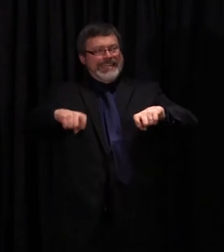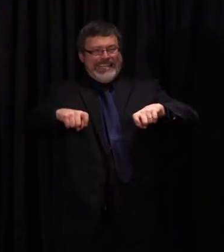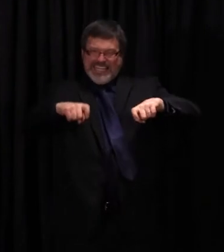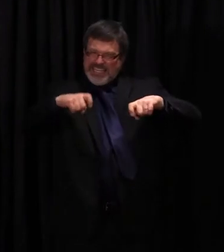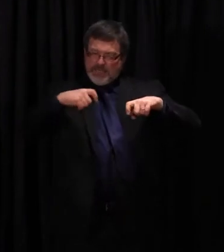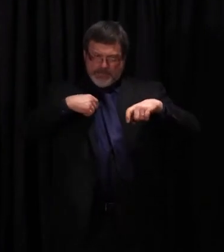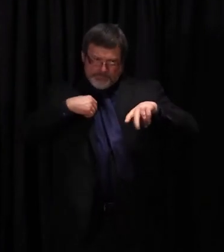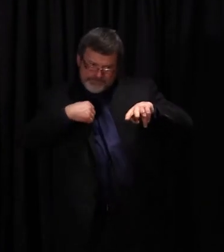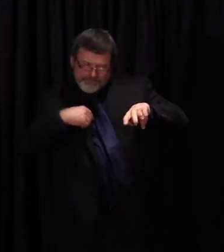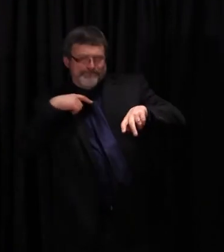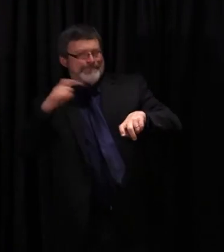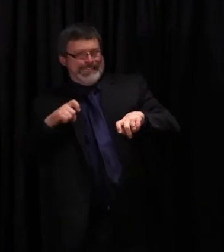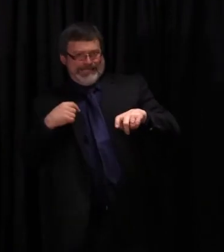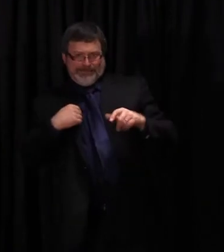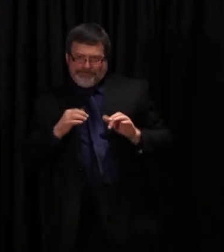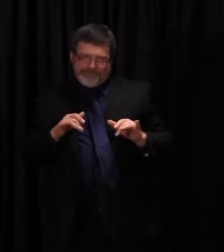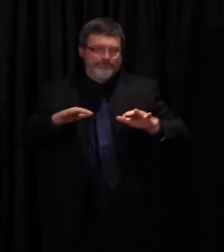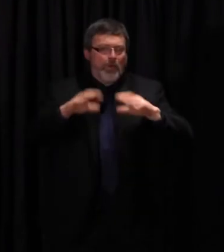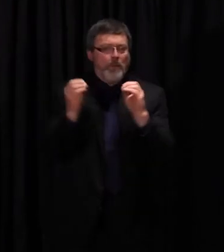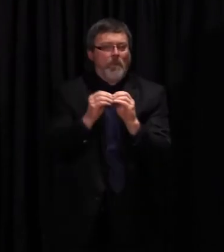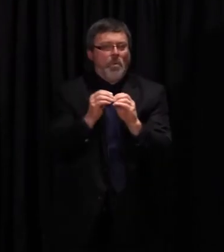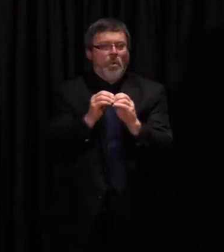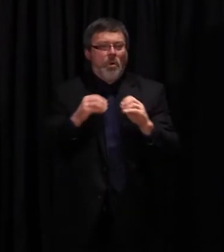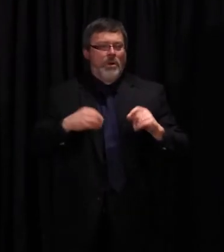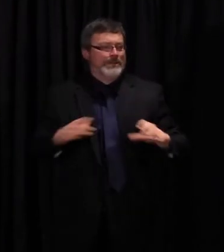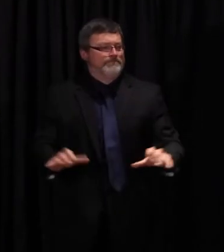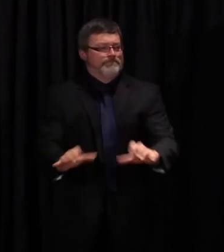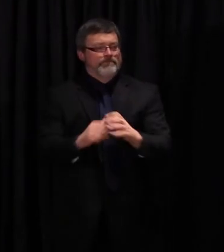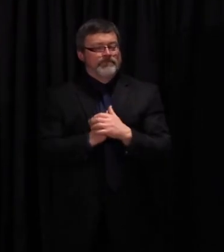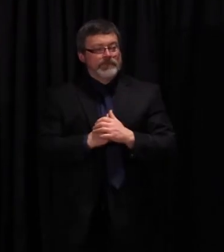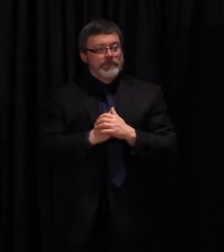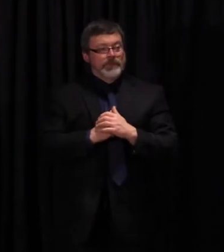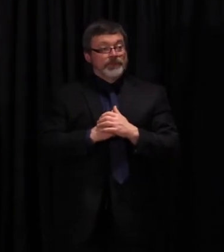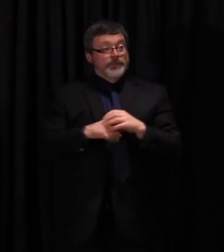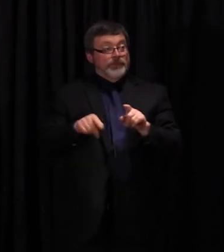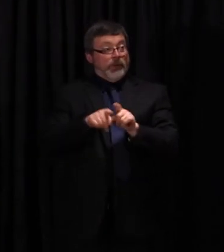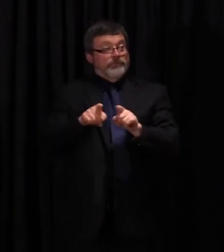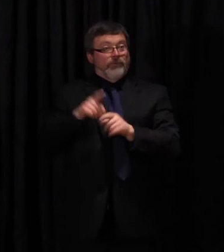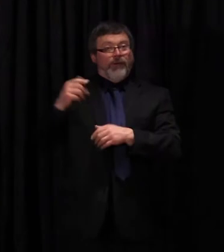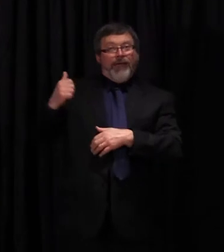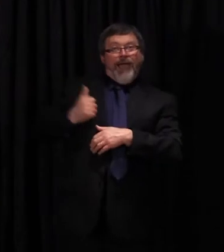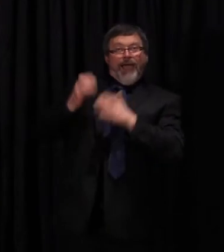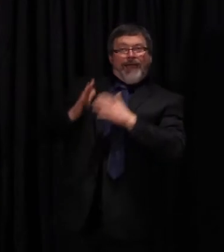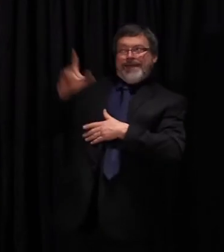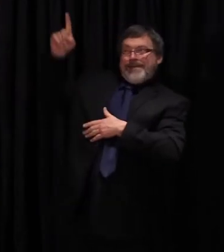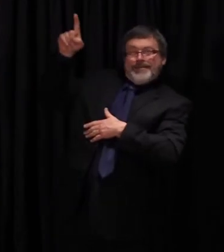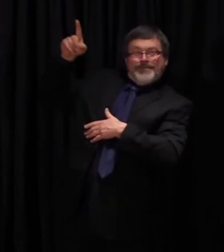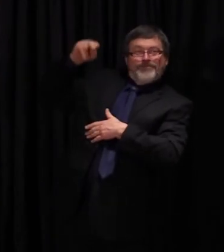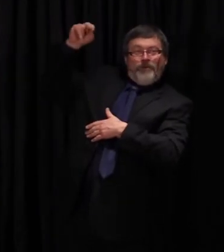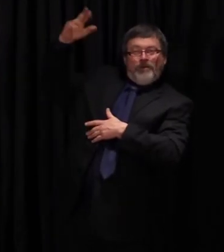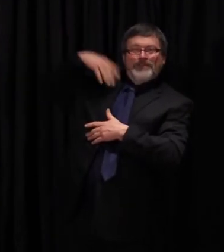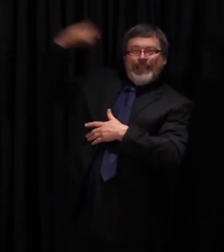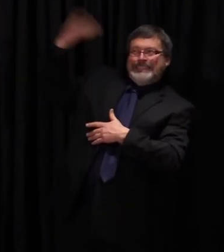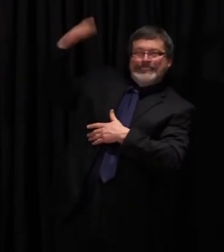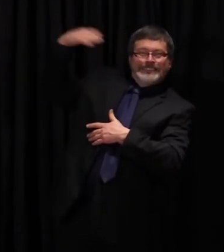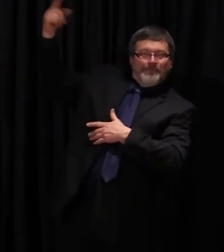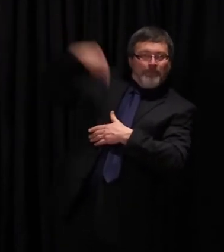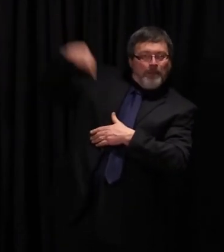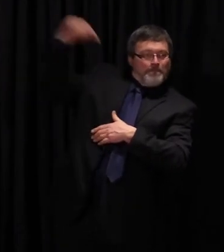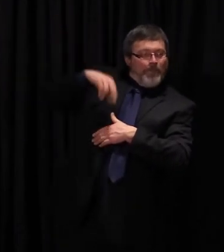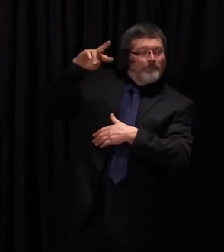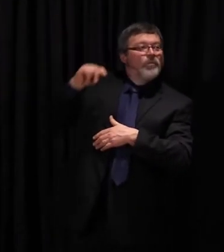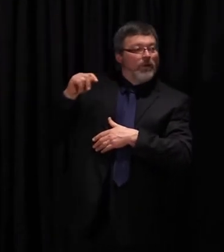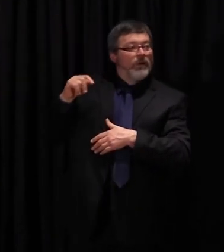We're also continuing our work to attract new businesses from Canada with the help of our new business recruitment office in